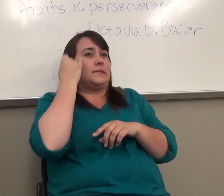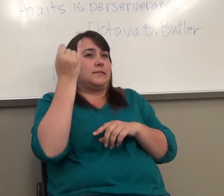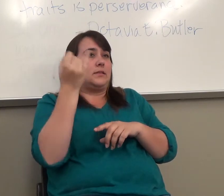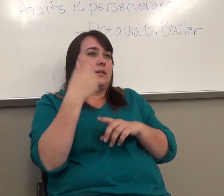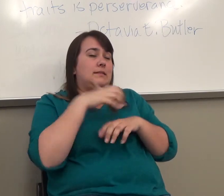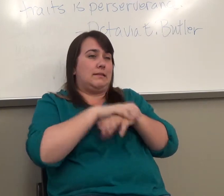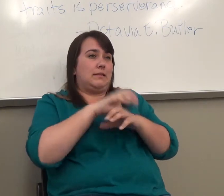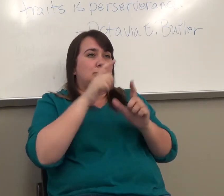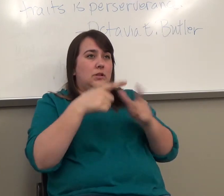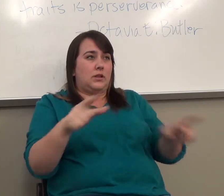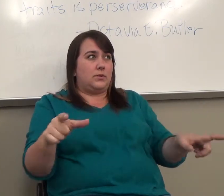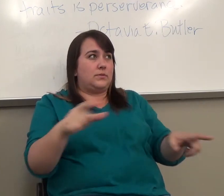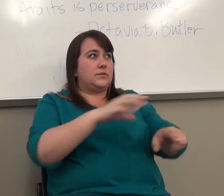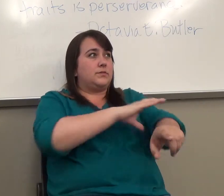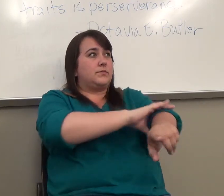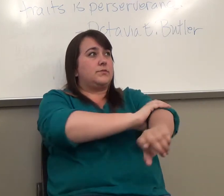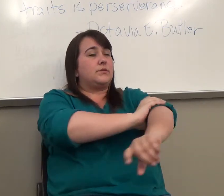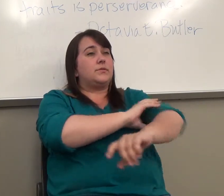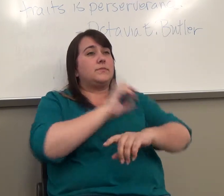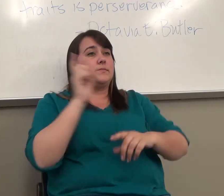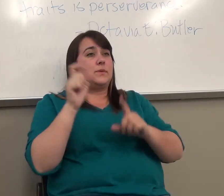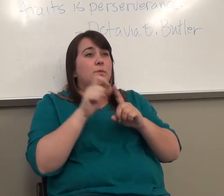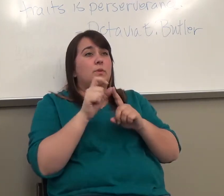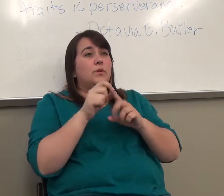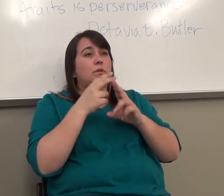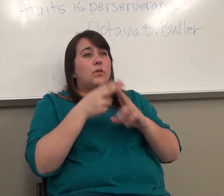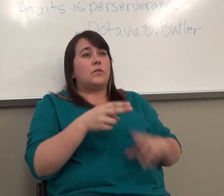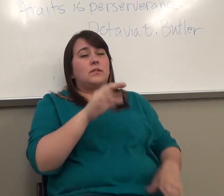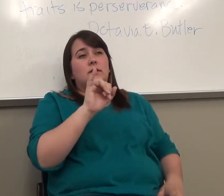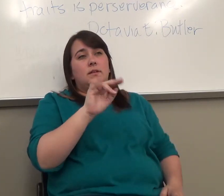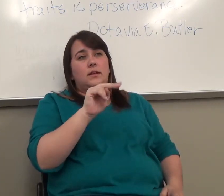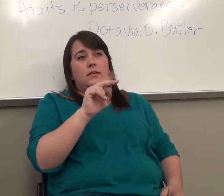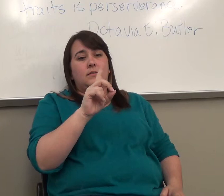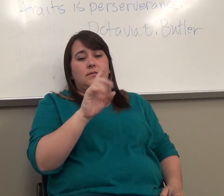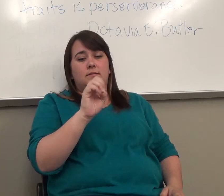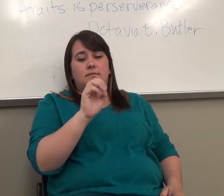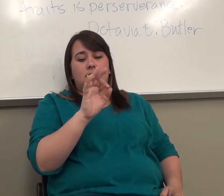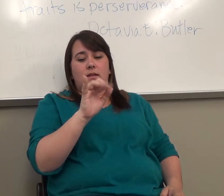language, these words that are called indefinite pronouns. This